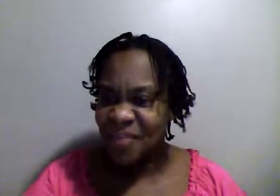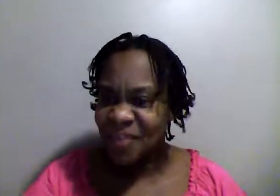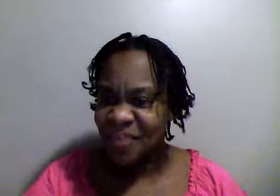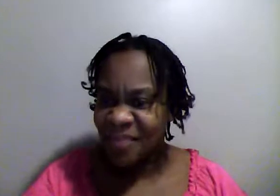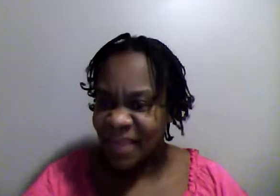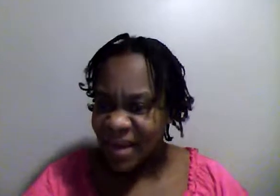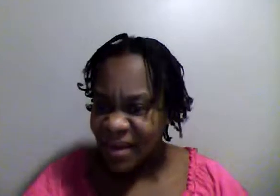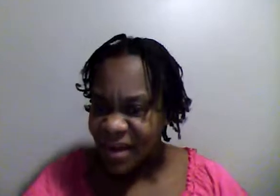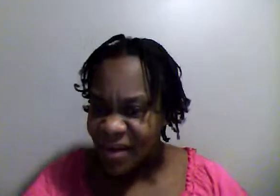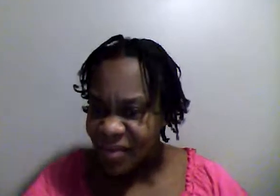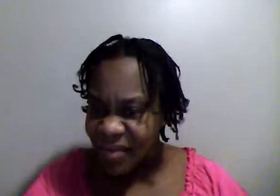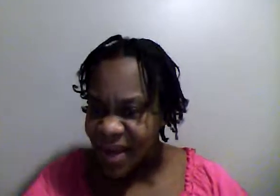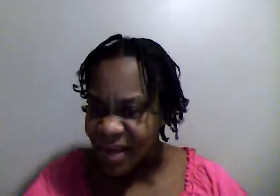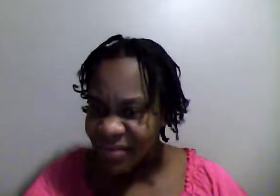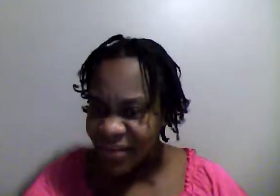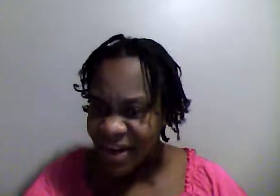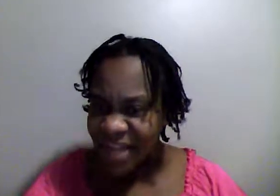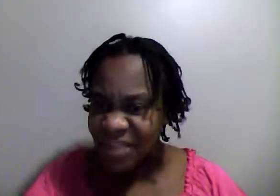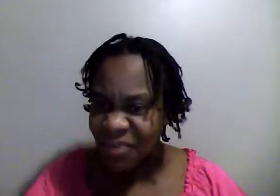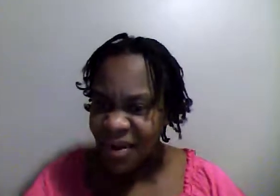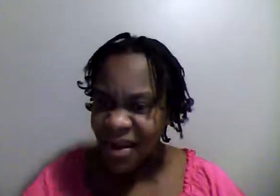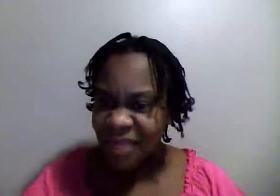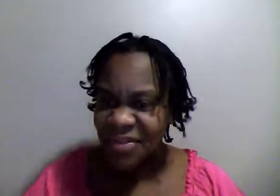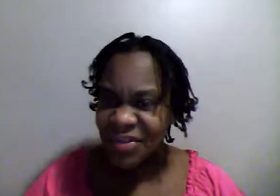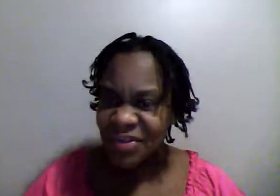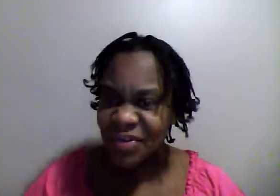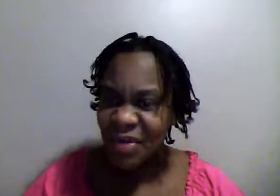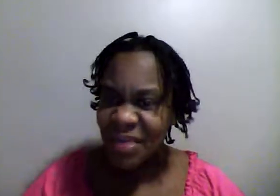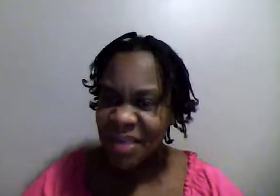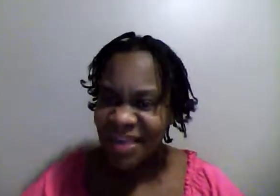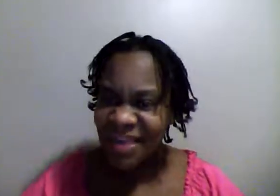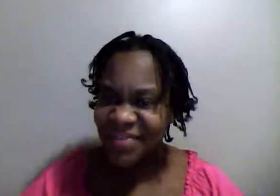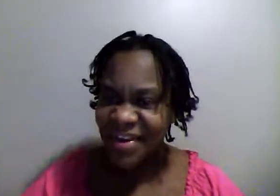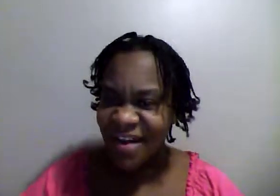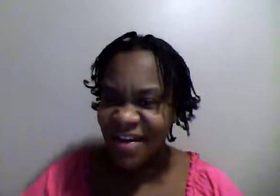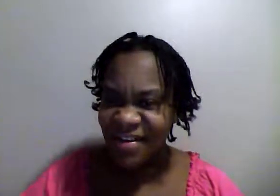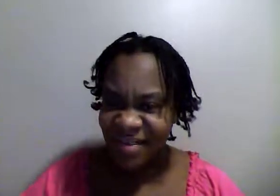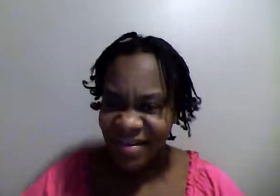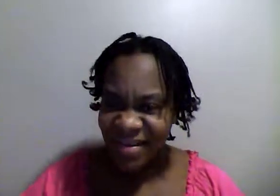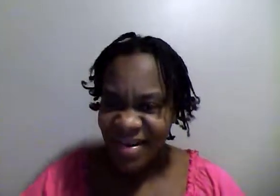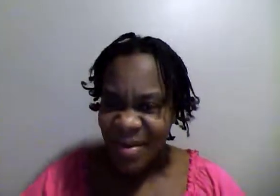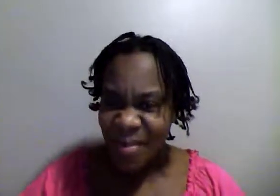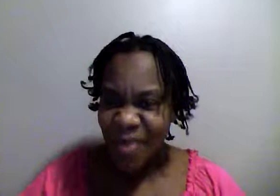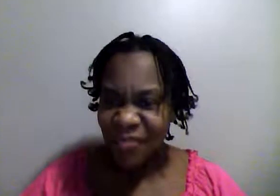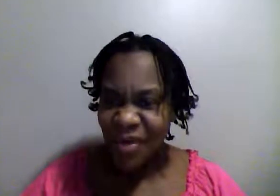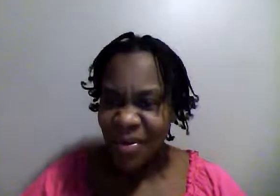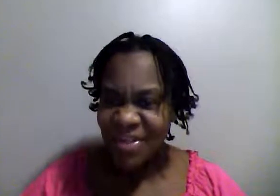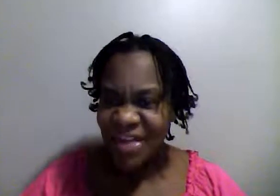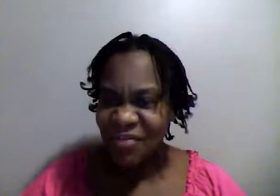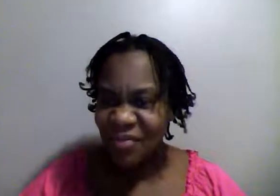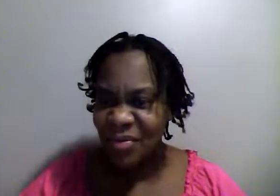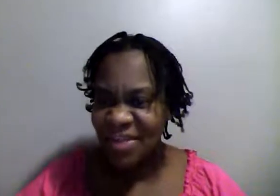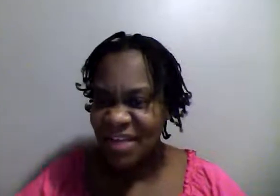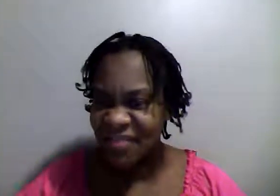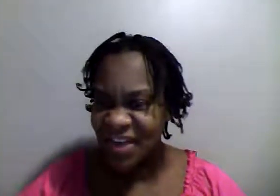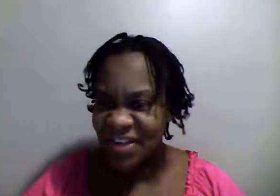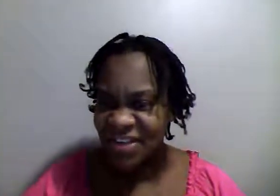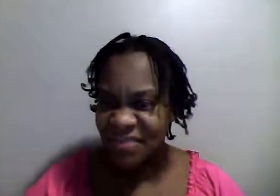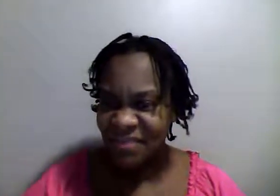can't wait for next spring. Have so many plans for the garden. both flowers and fruits and veg.